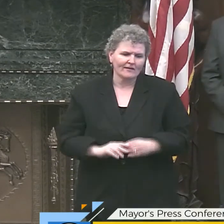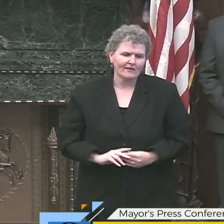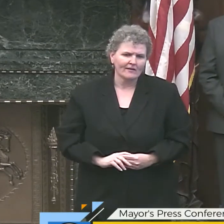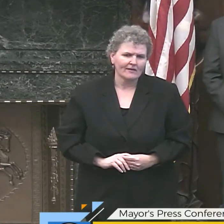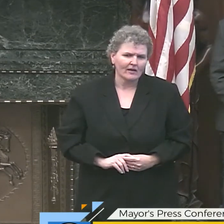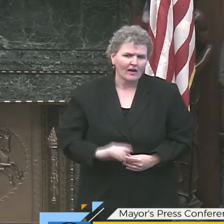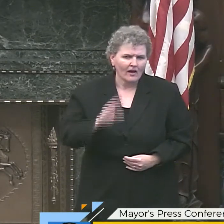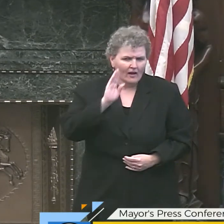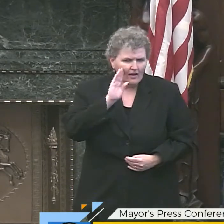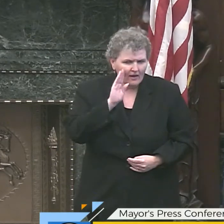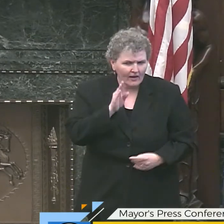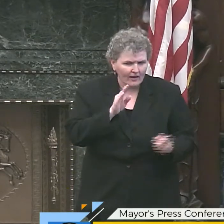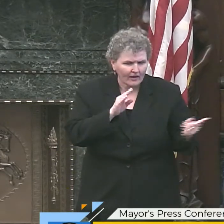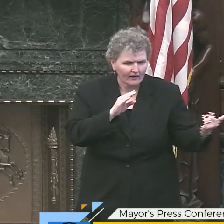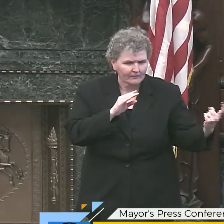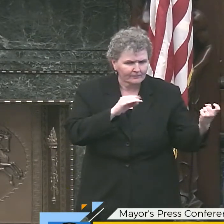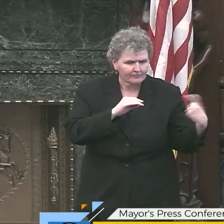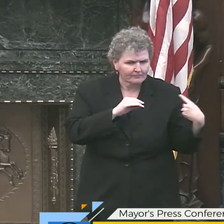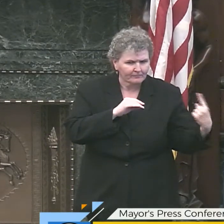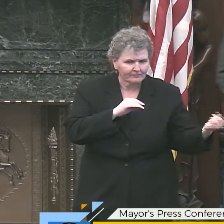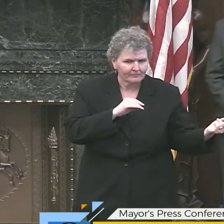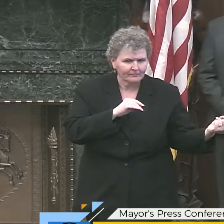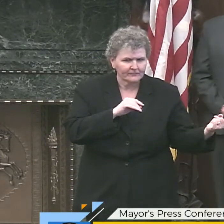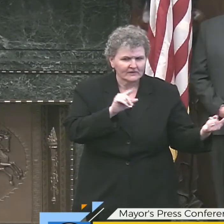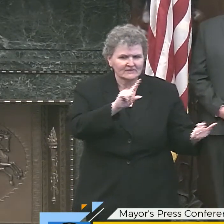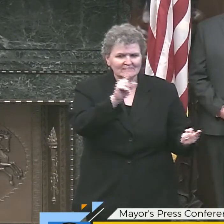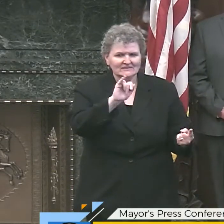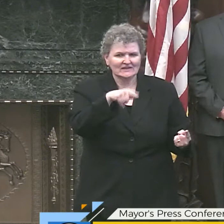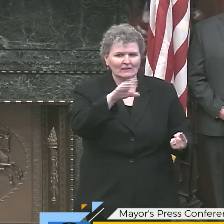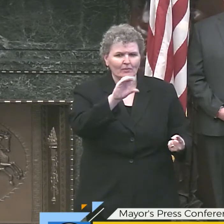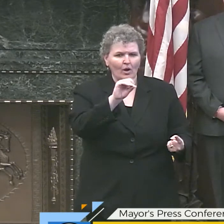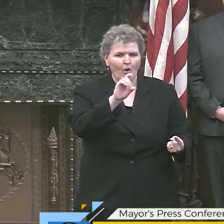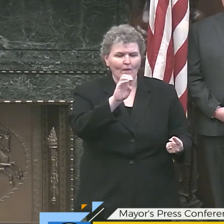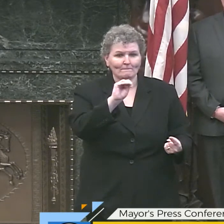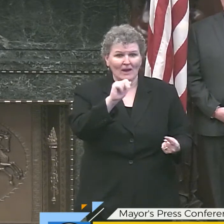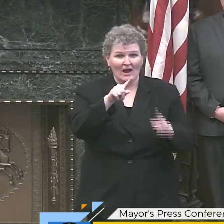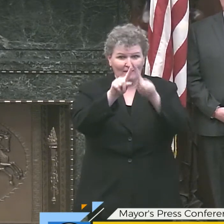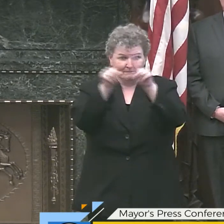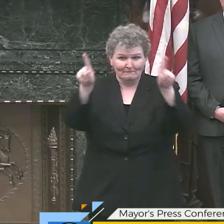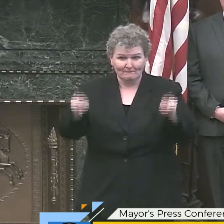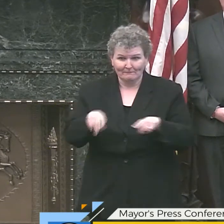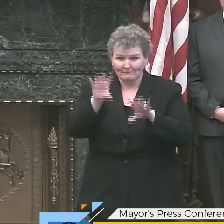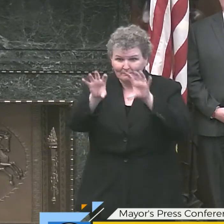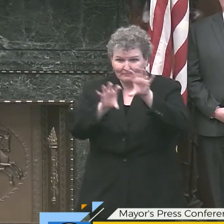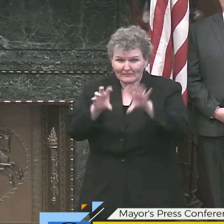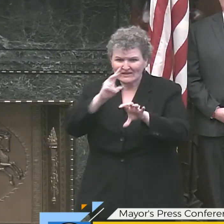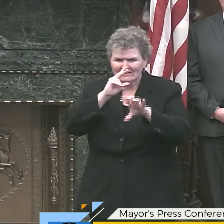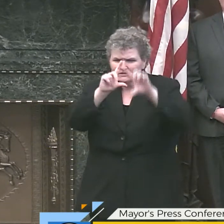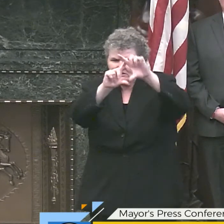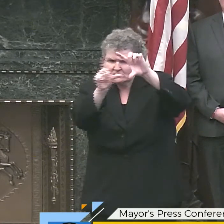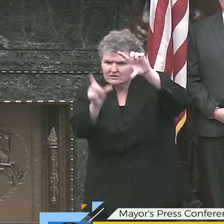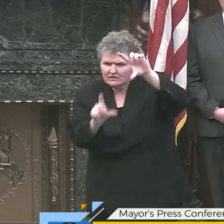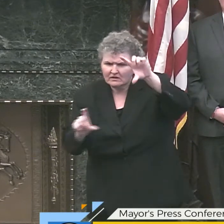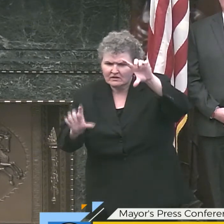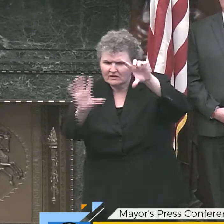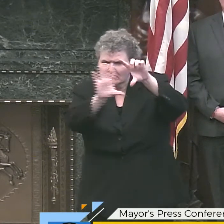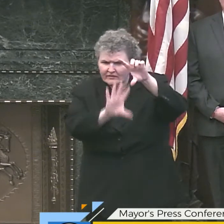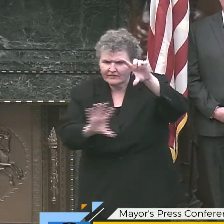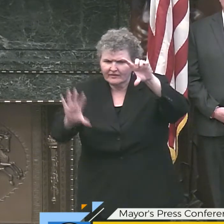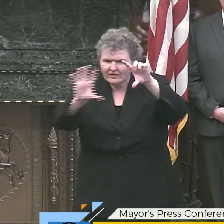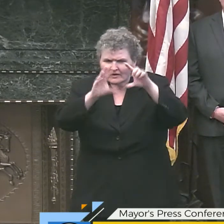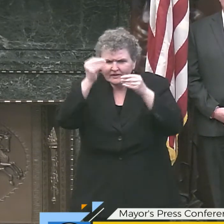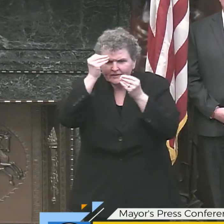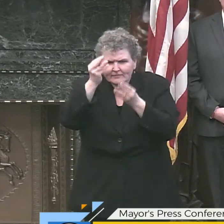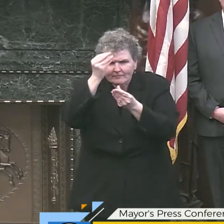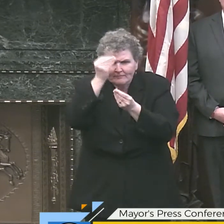Hi, I wanted to ask about the zip code map of cases. Why did you put that map out, and is that informing the city's